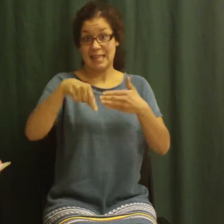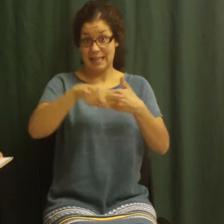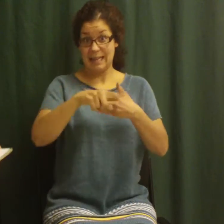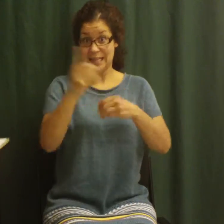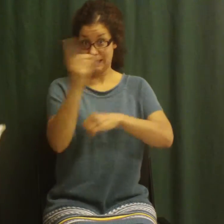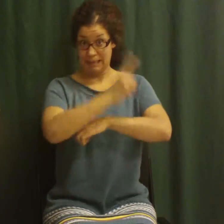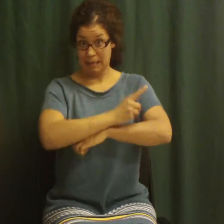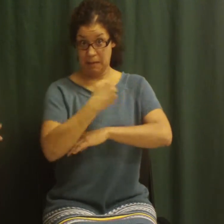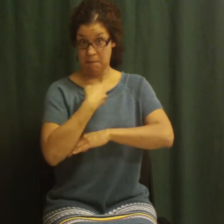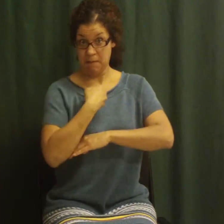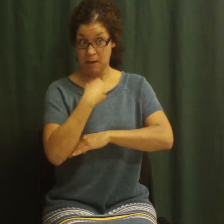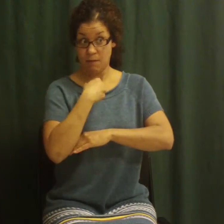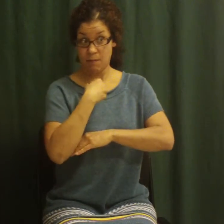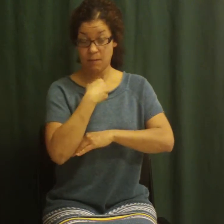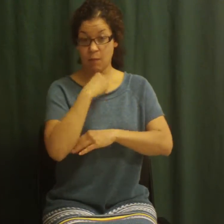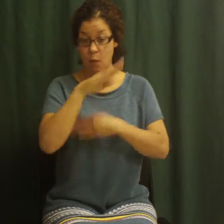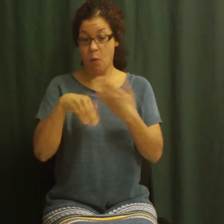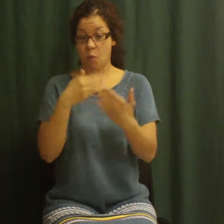day.